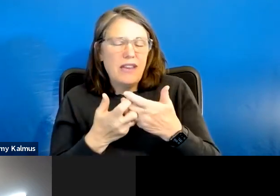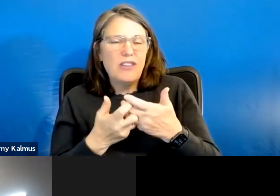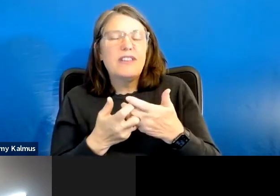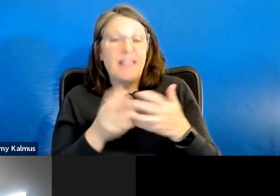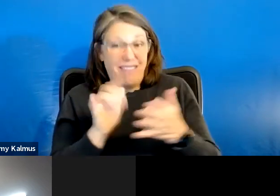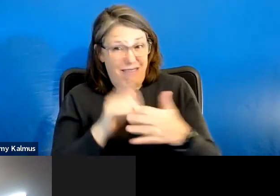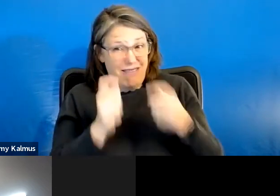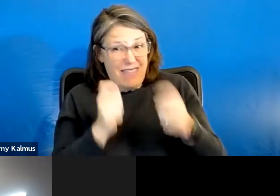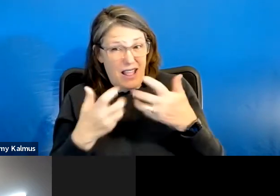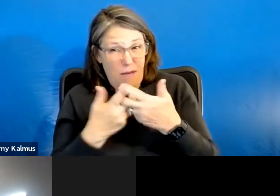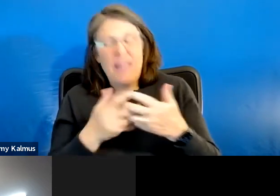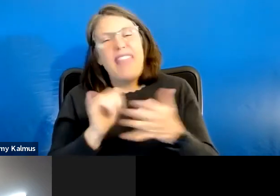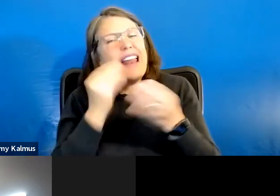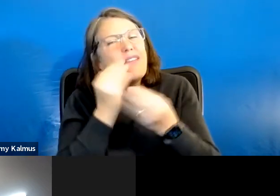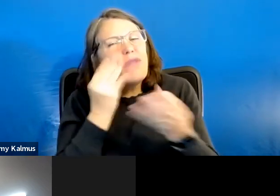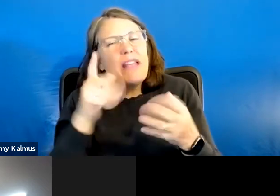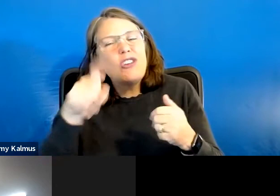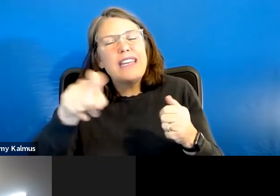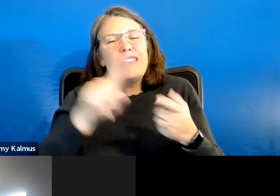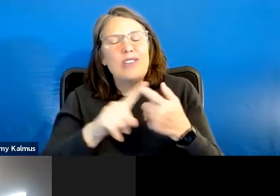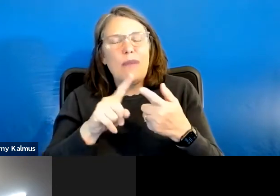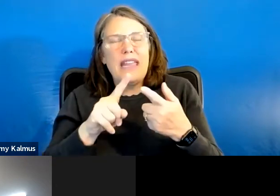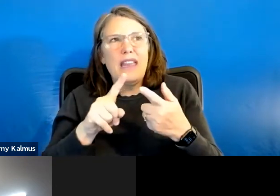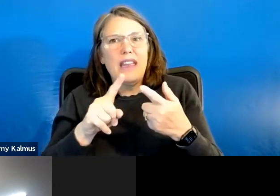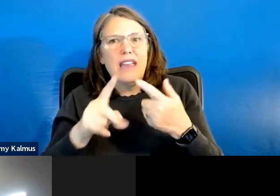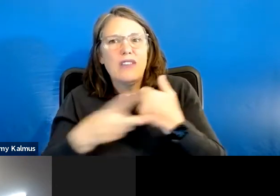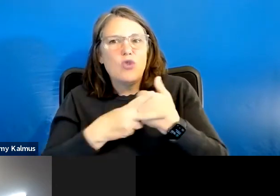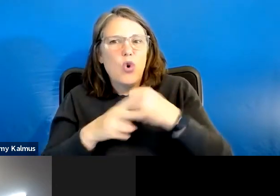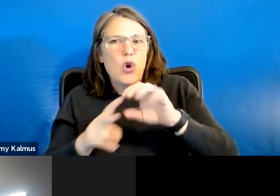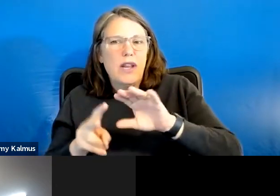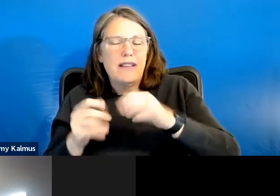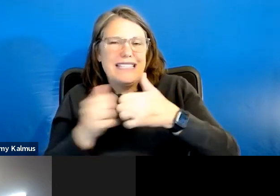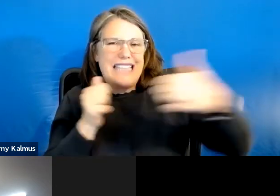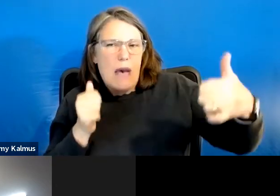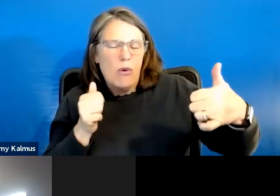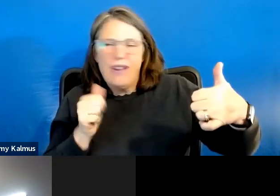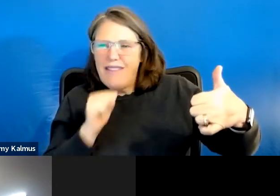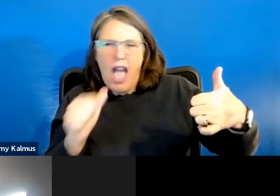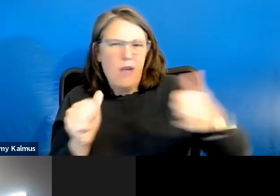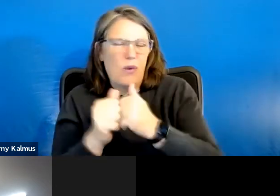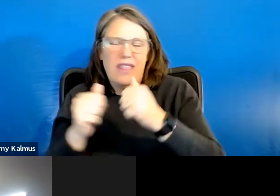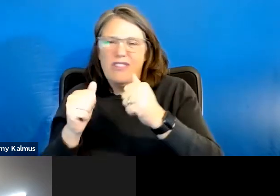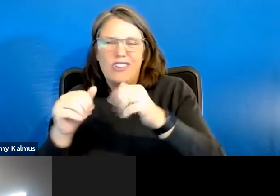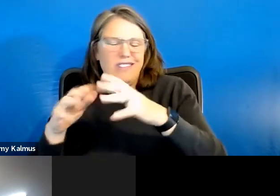that information is to be stored in a separate locked file, not with general